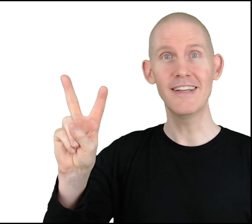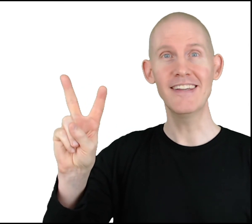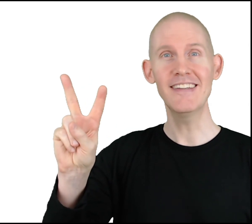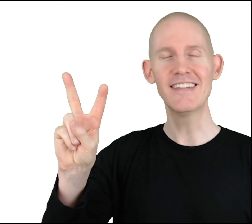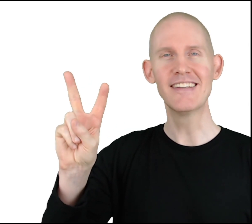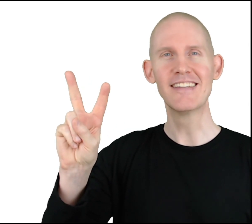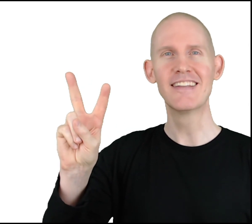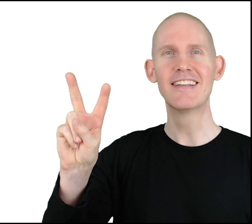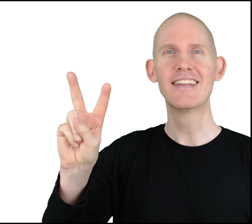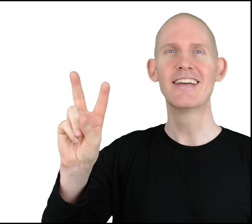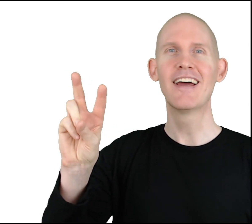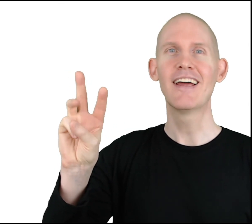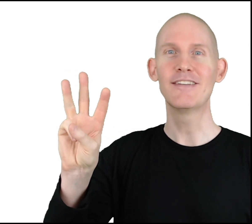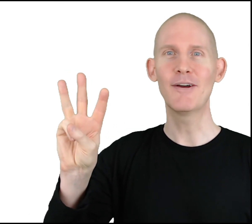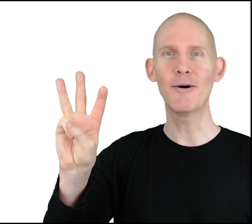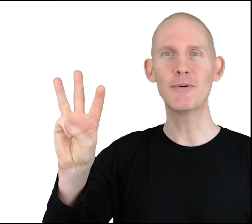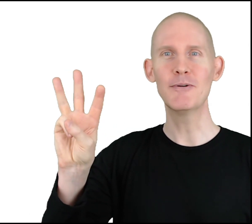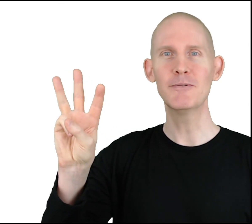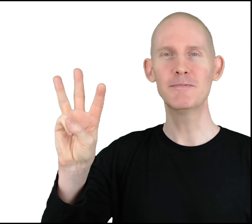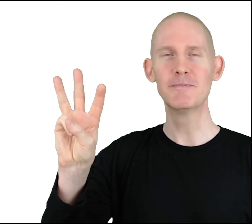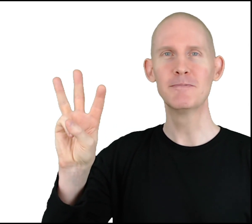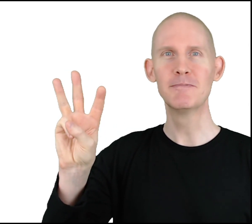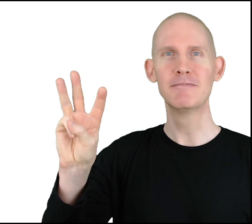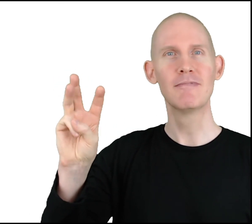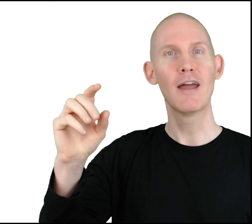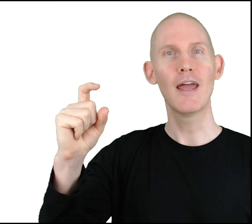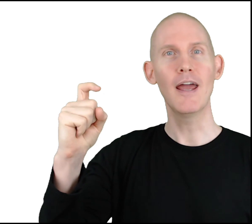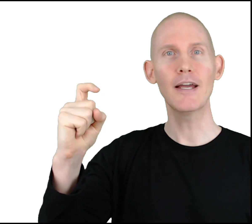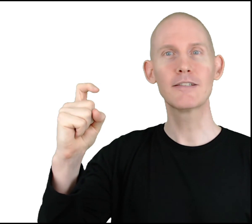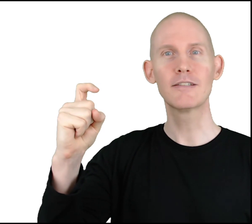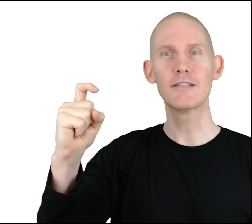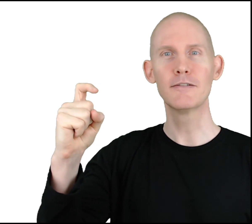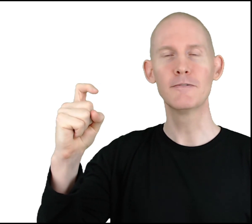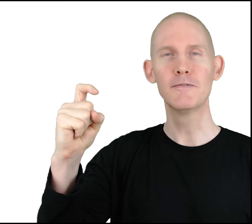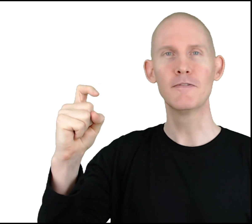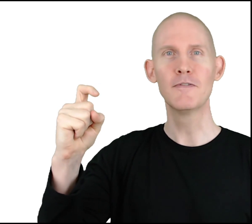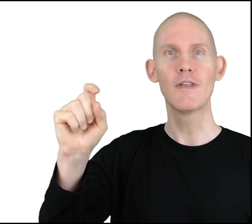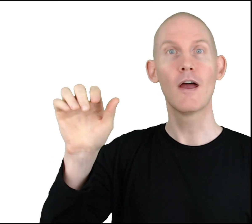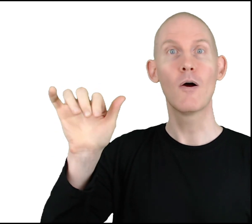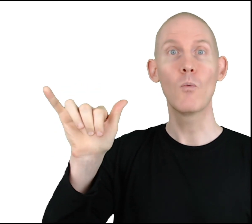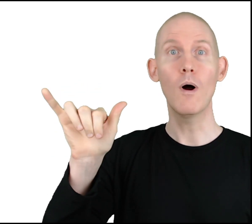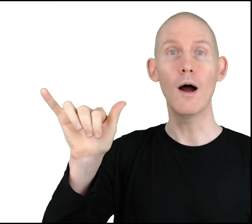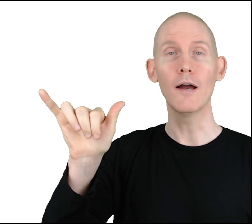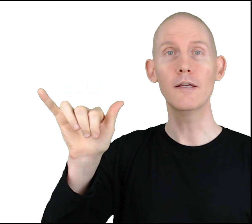V, W, X, Y,